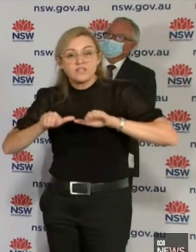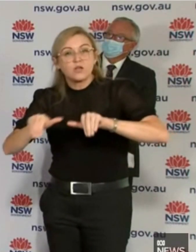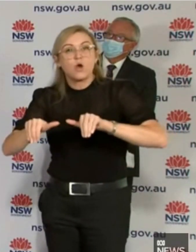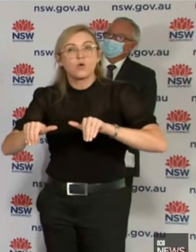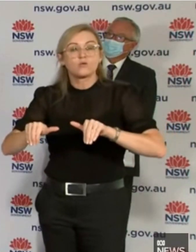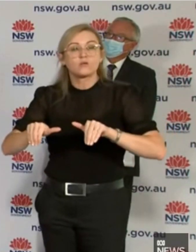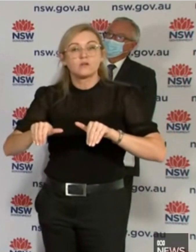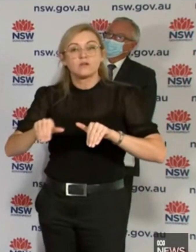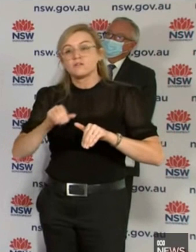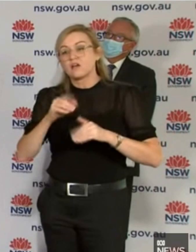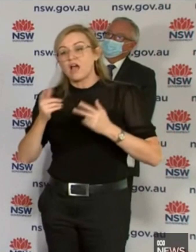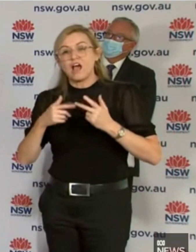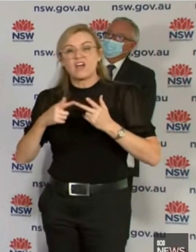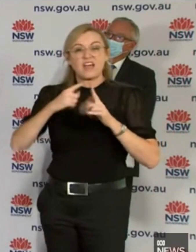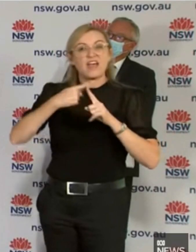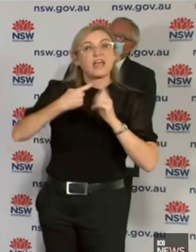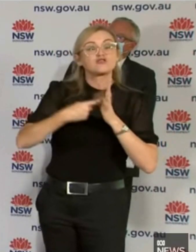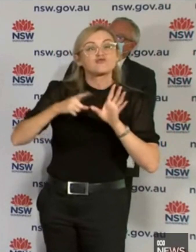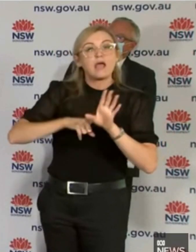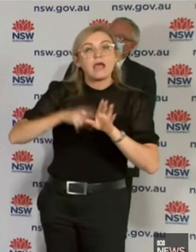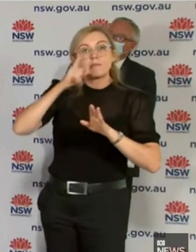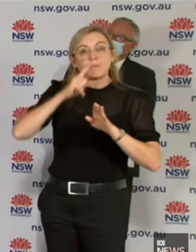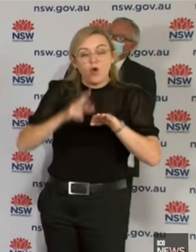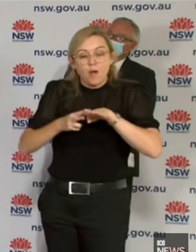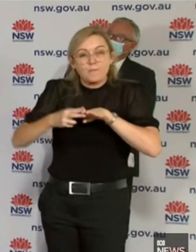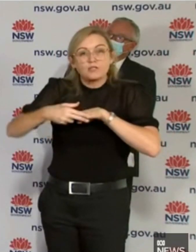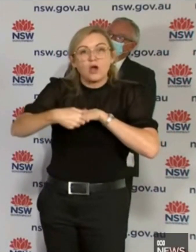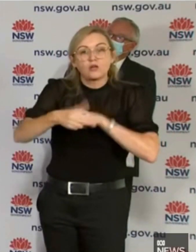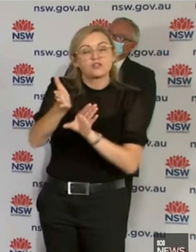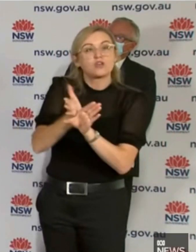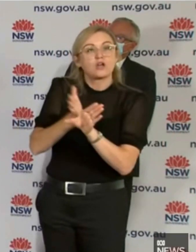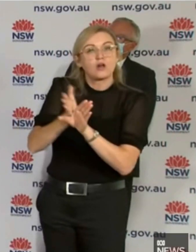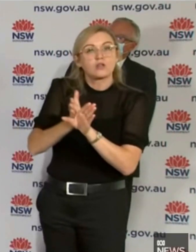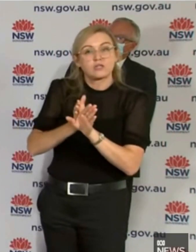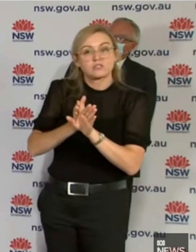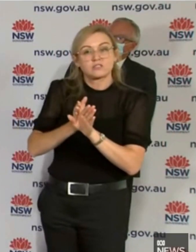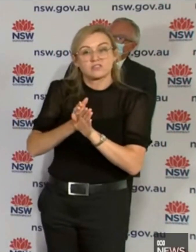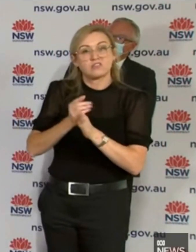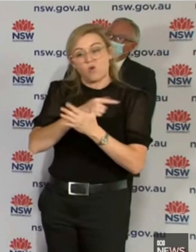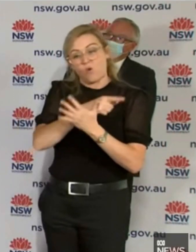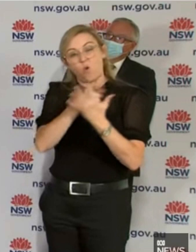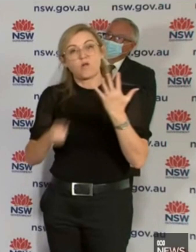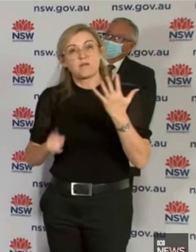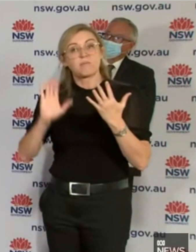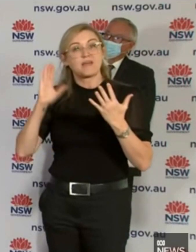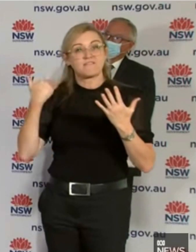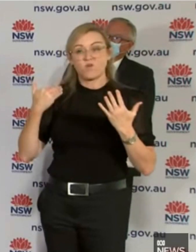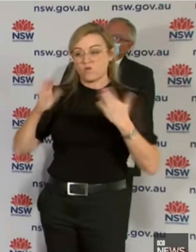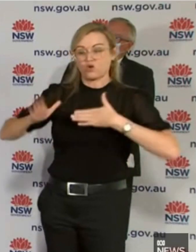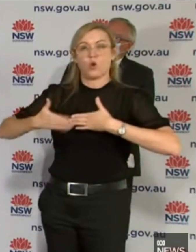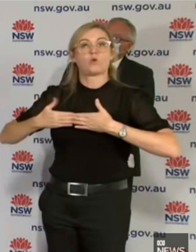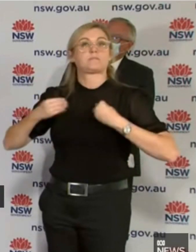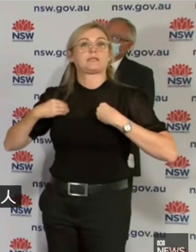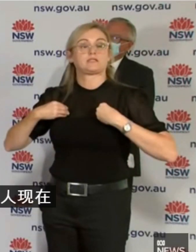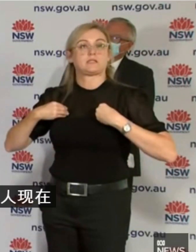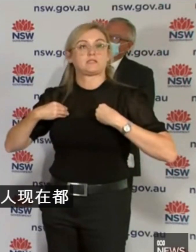physiotherapists, radiographers, podiatrists, psychologists. All of those people who have worked in the last 18